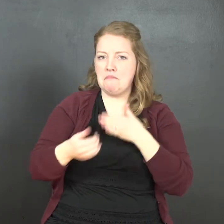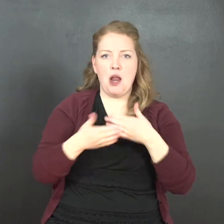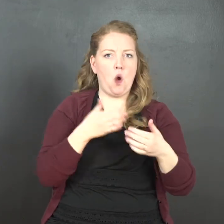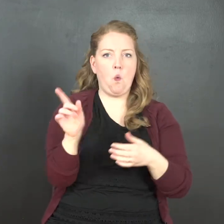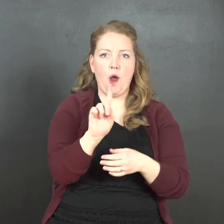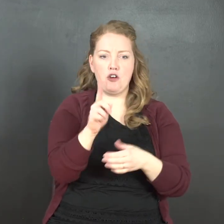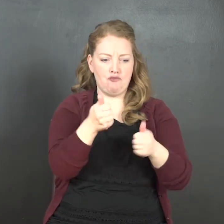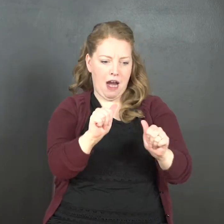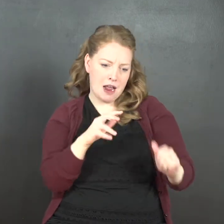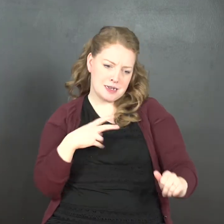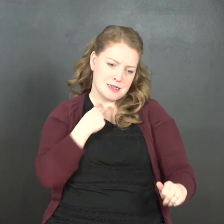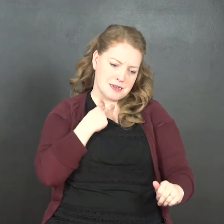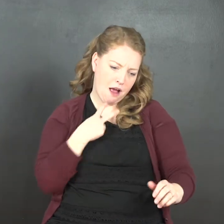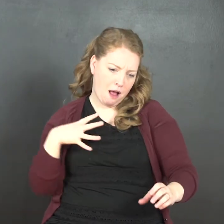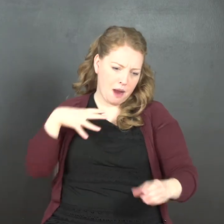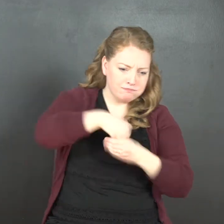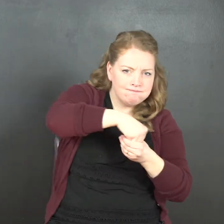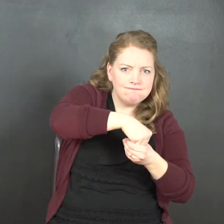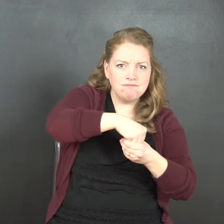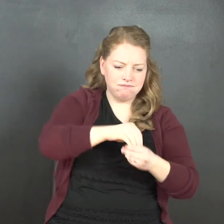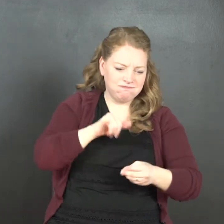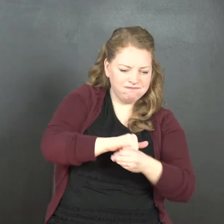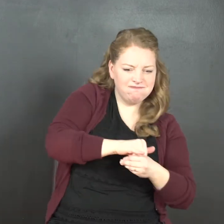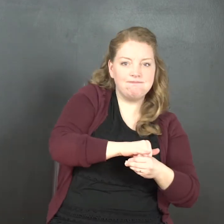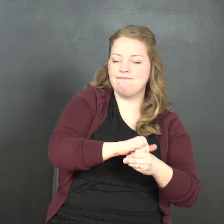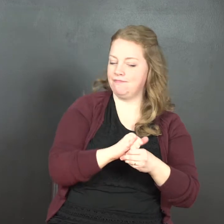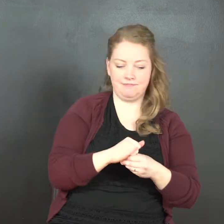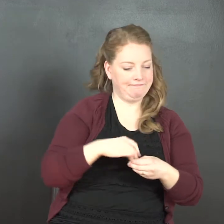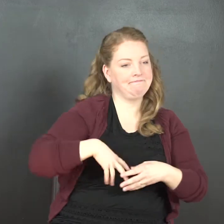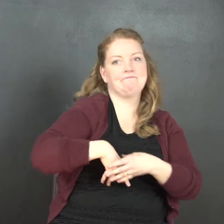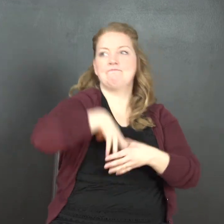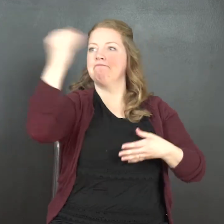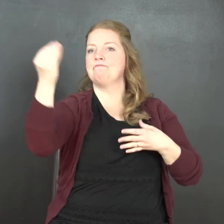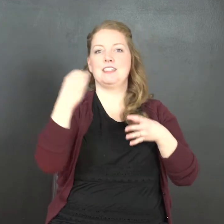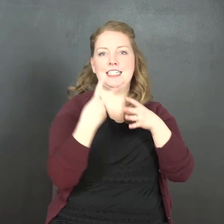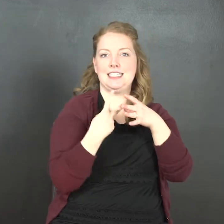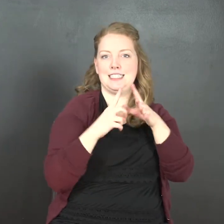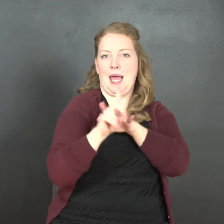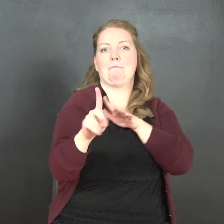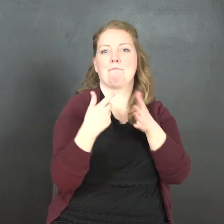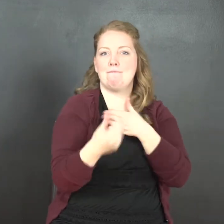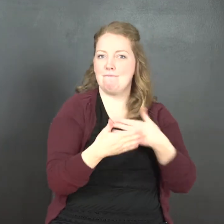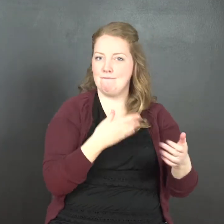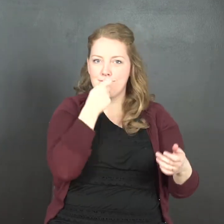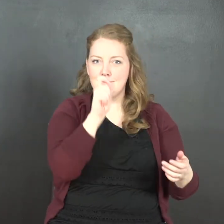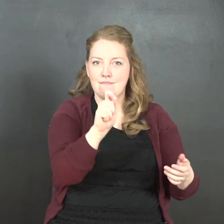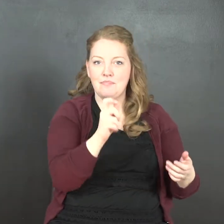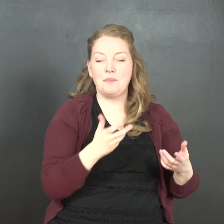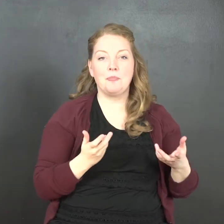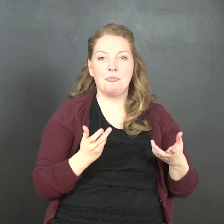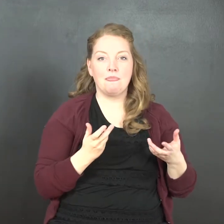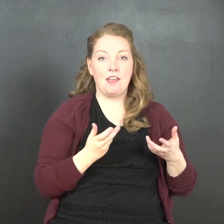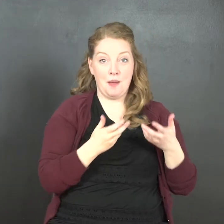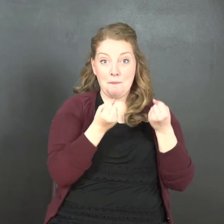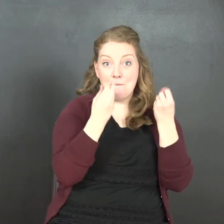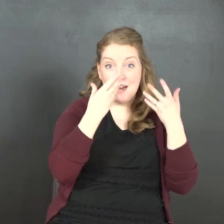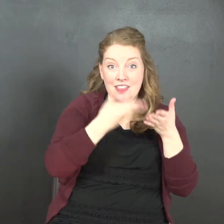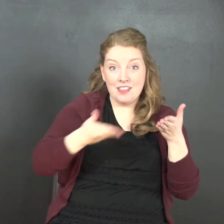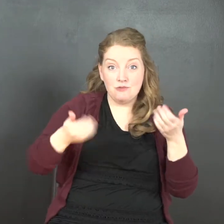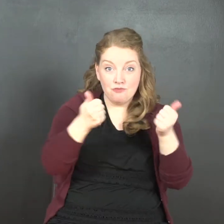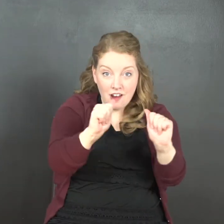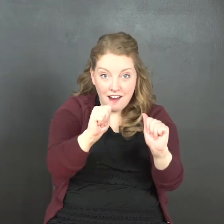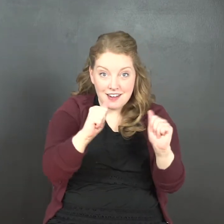him, that it seemed that he always found a way to escape. In fact, they tried several things to kind of encapsulate him or incarcerate